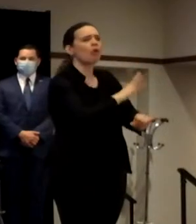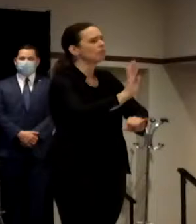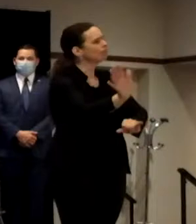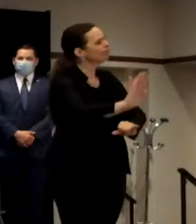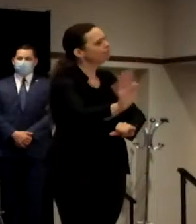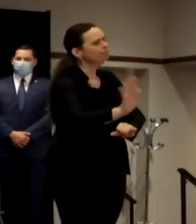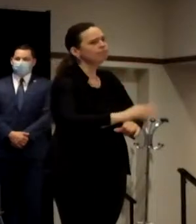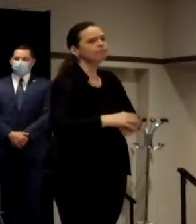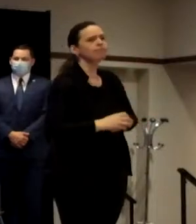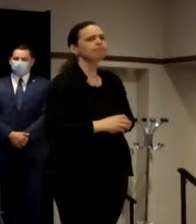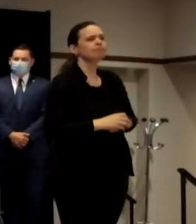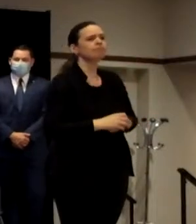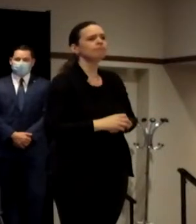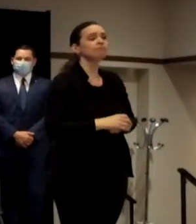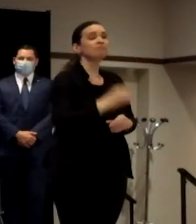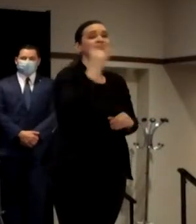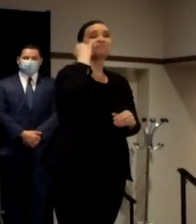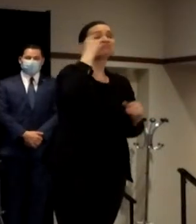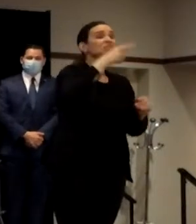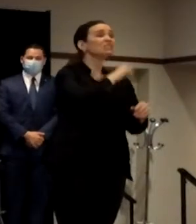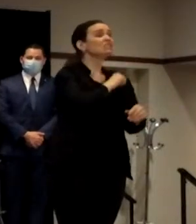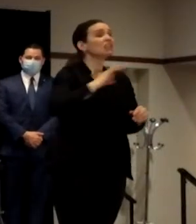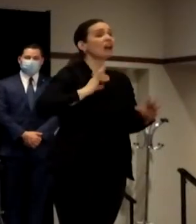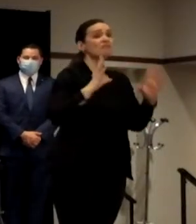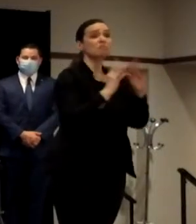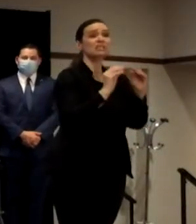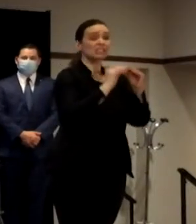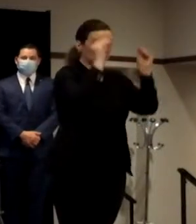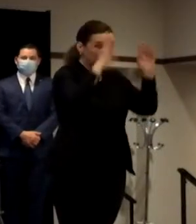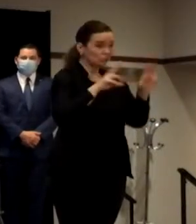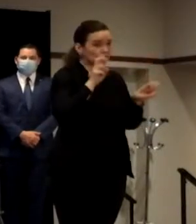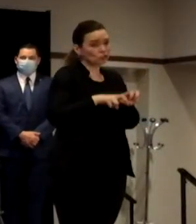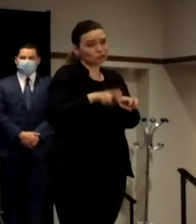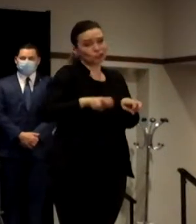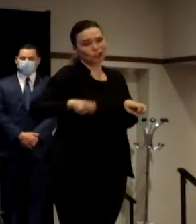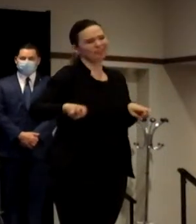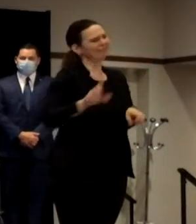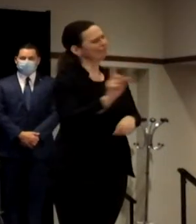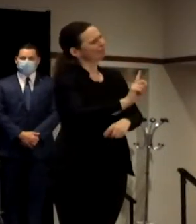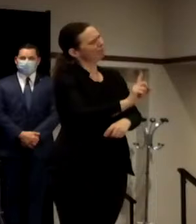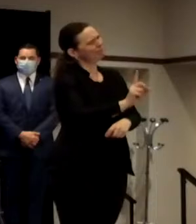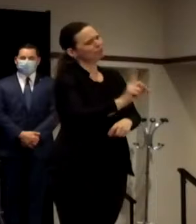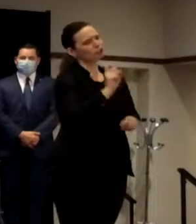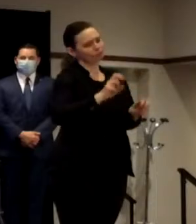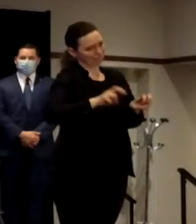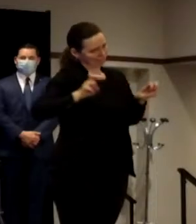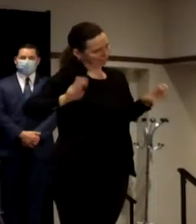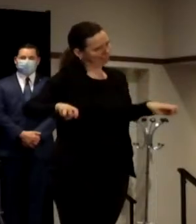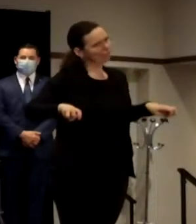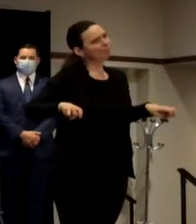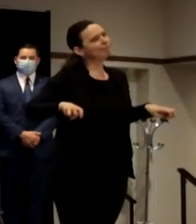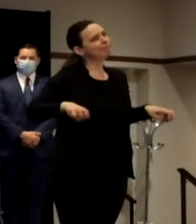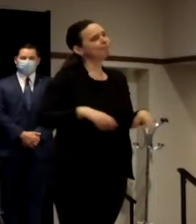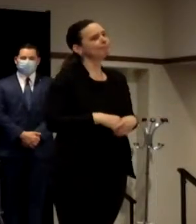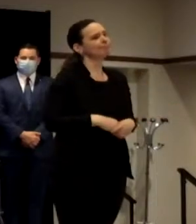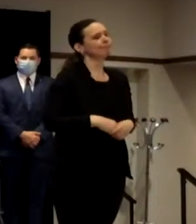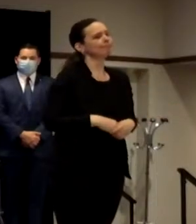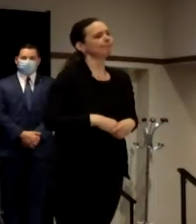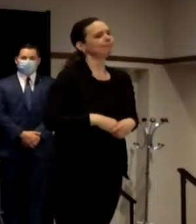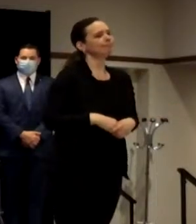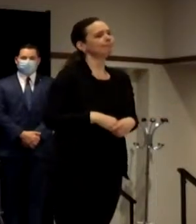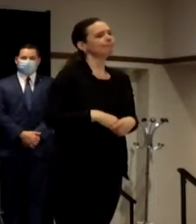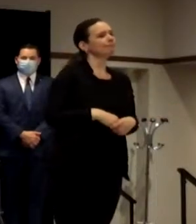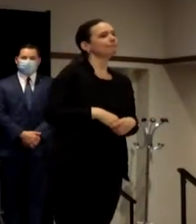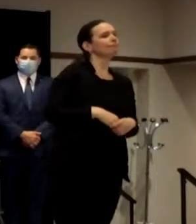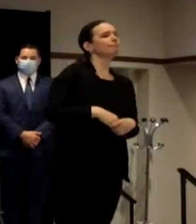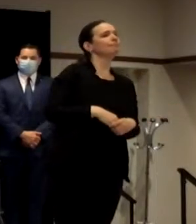and all those things, and if the possible, from the students as well. And school will have to see, as county executive has